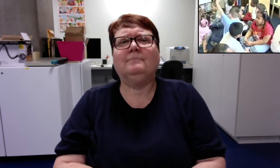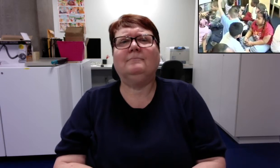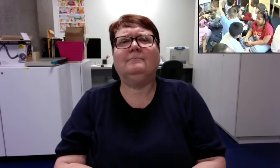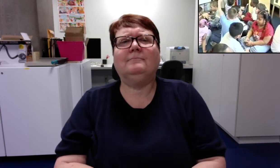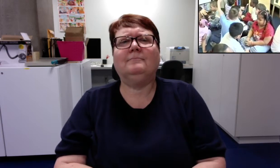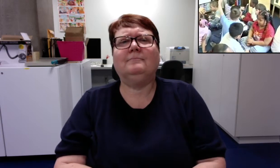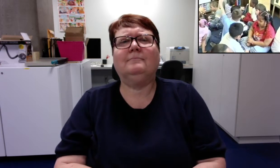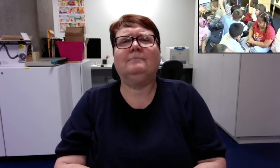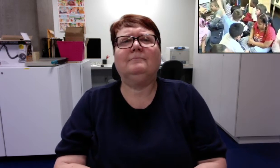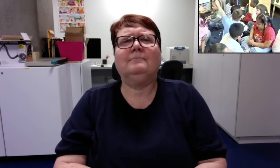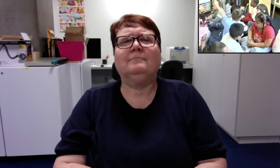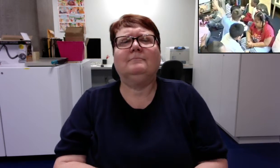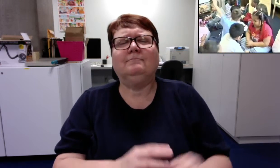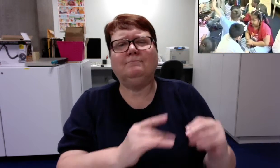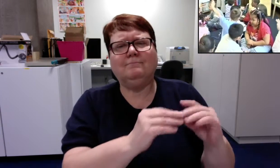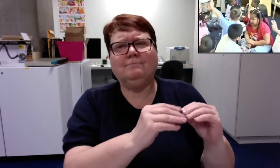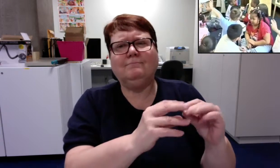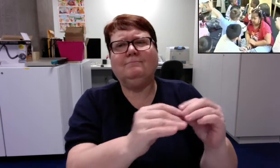bottom.